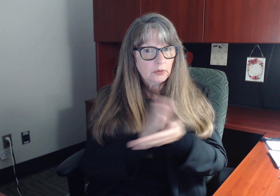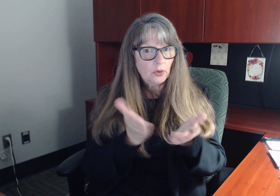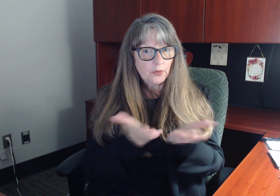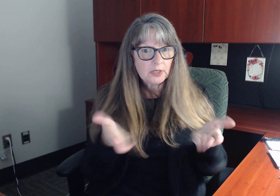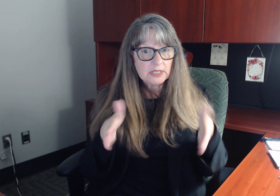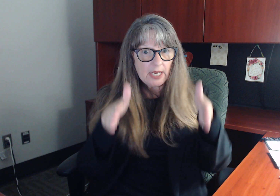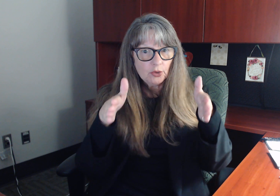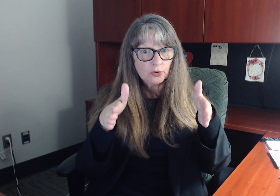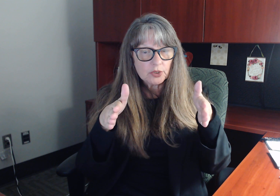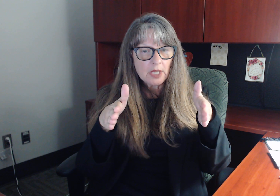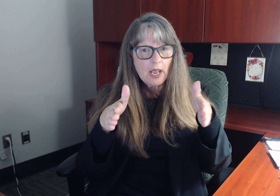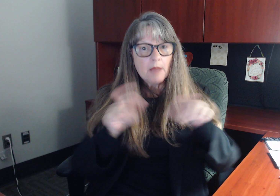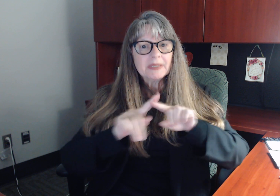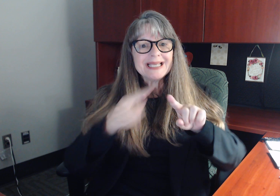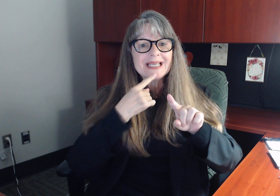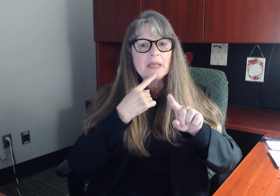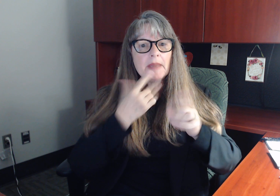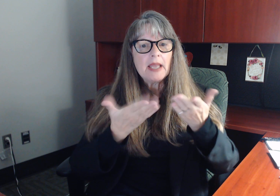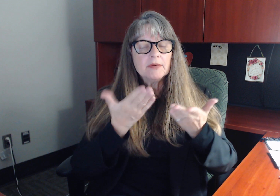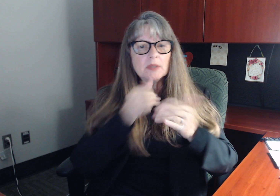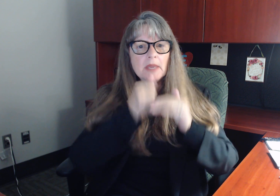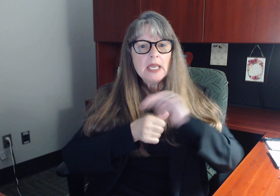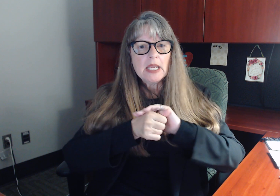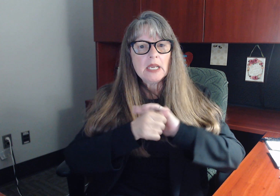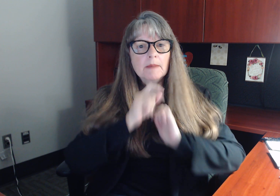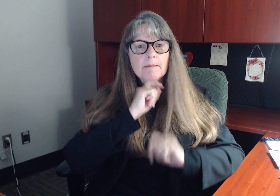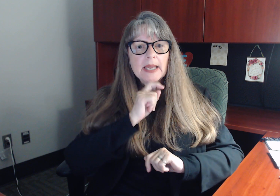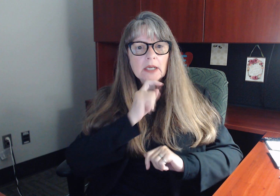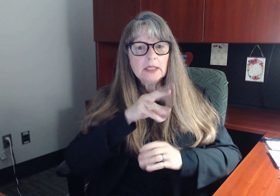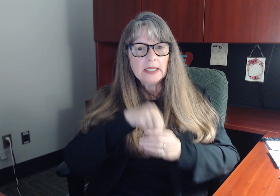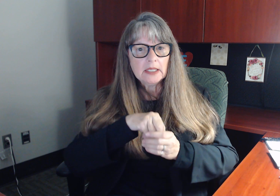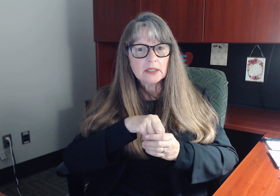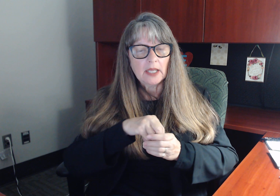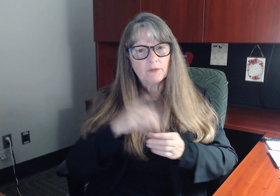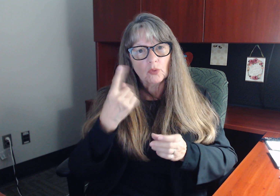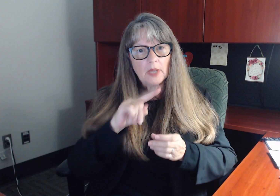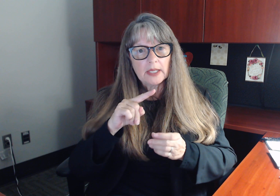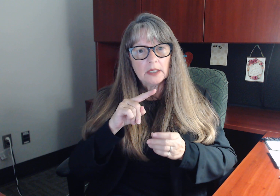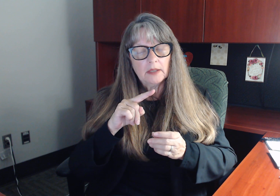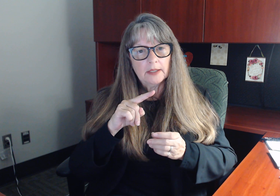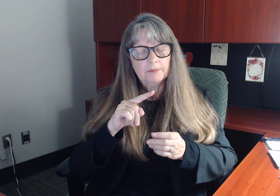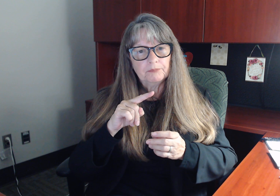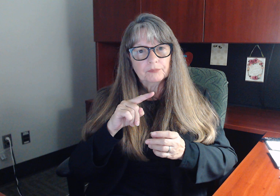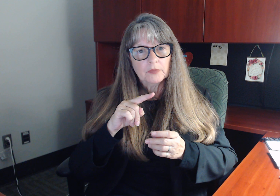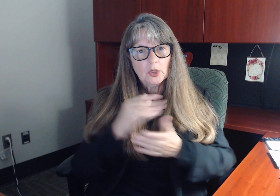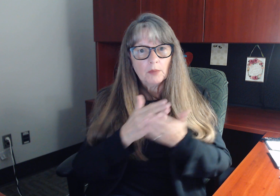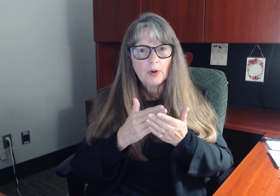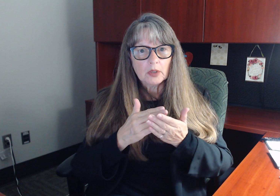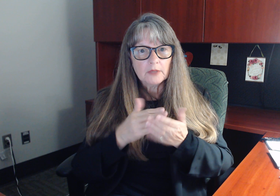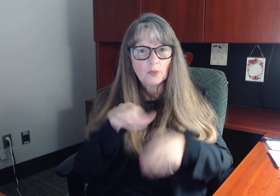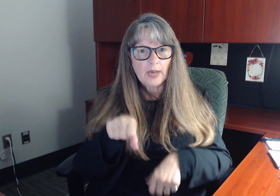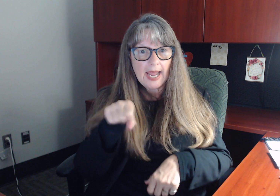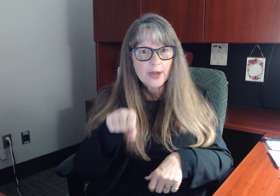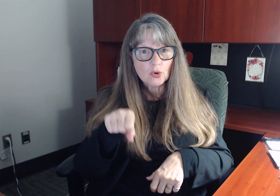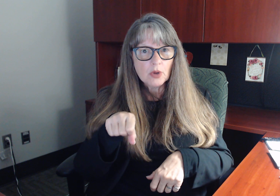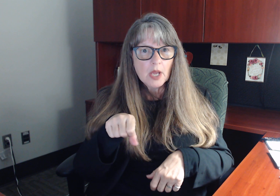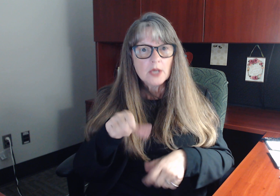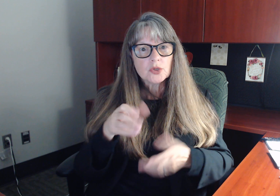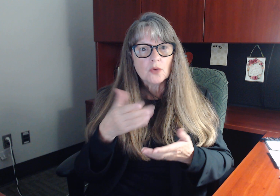they're containers, but they say they may have some hidden metal in it, like for like a, you know, partly for a handle. So they said